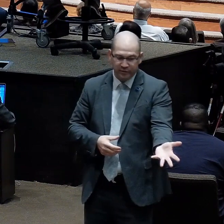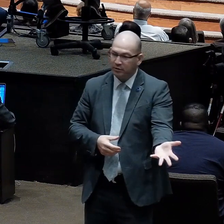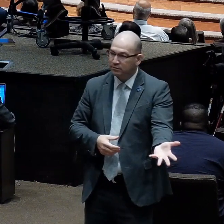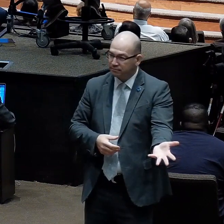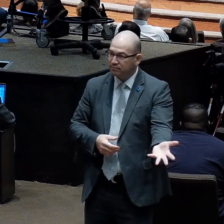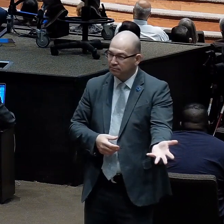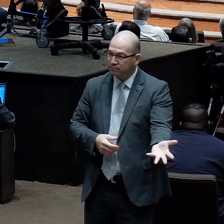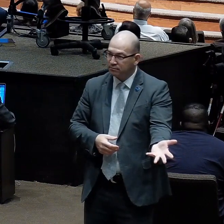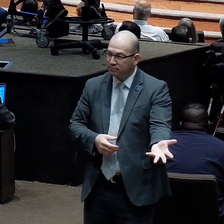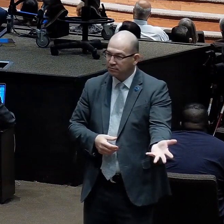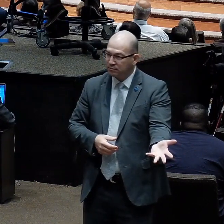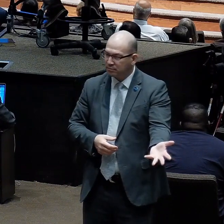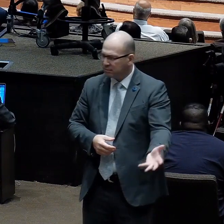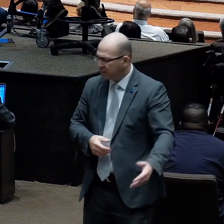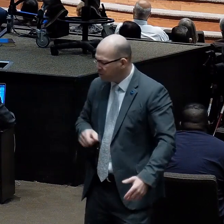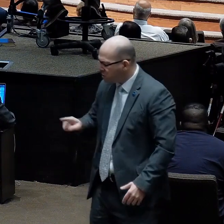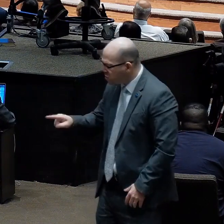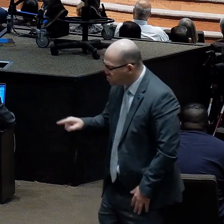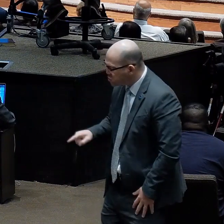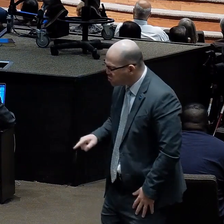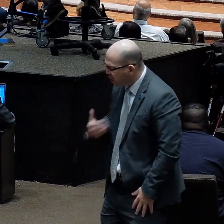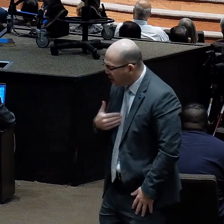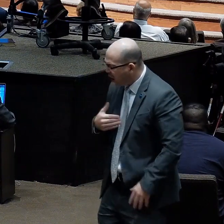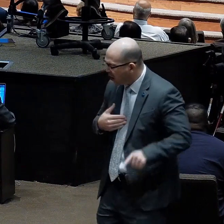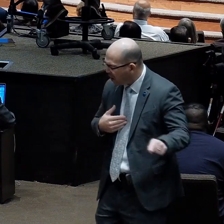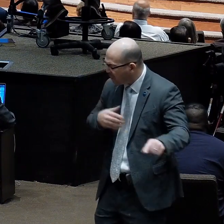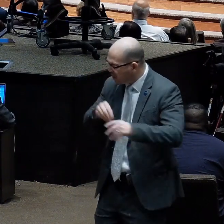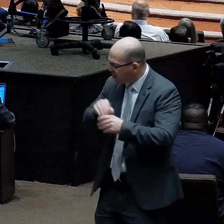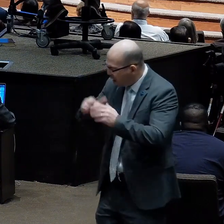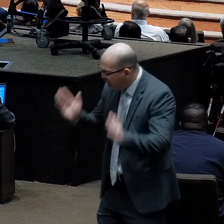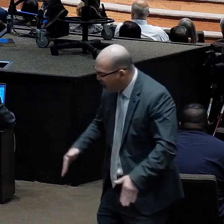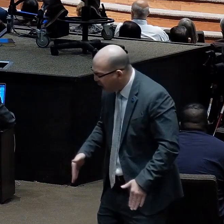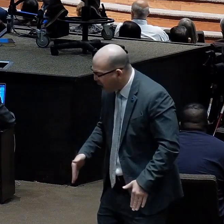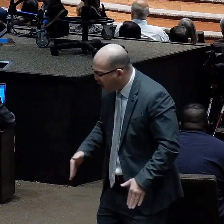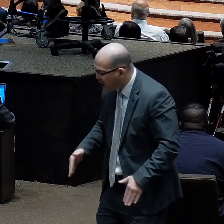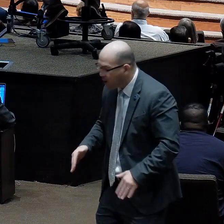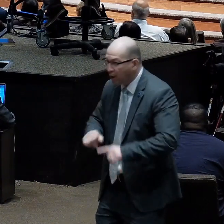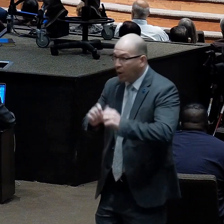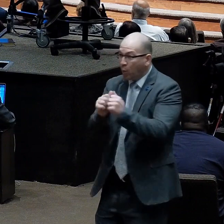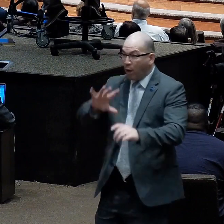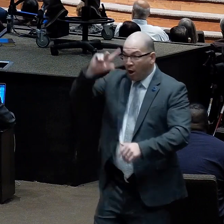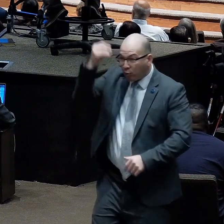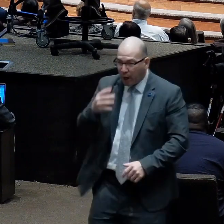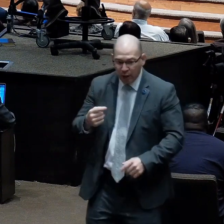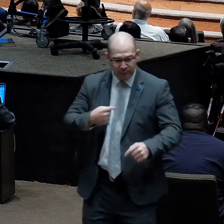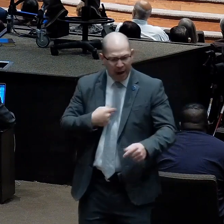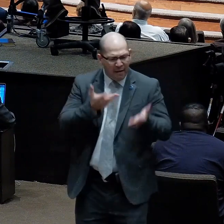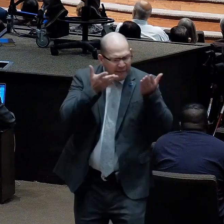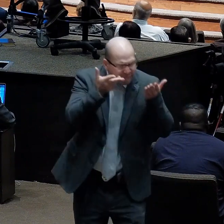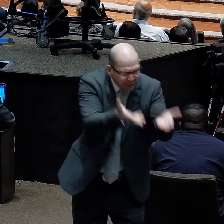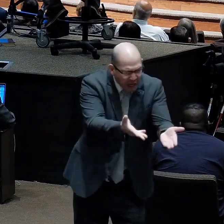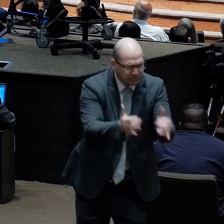Said, you had one of those reprobates in your home? But for the grace of God, there go I, and there go you.